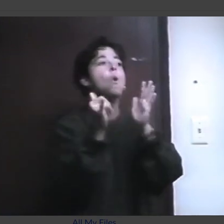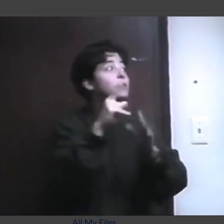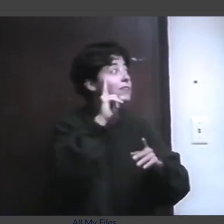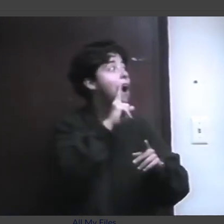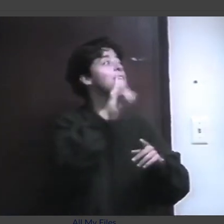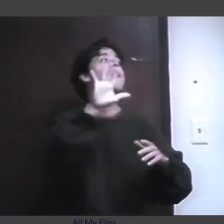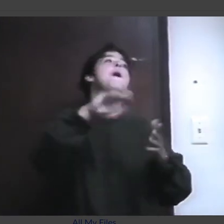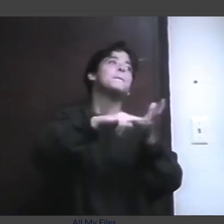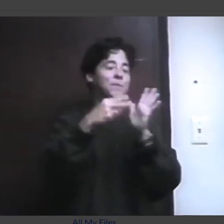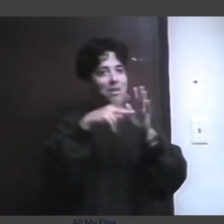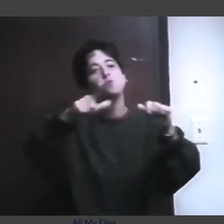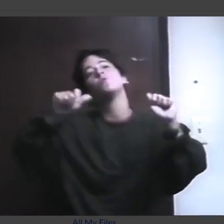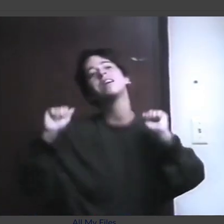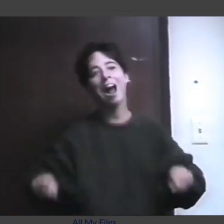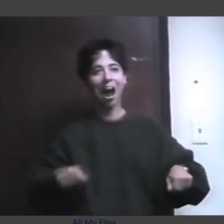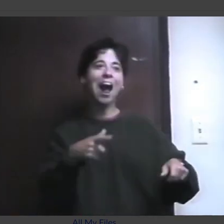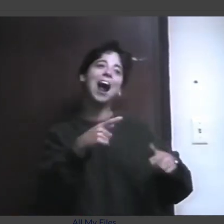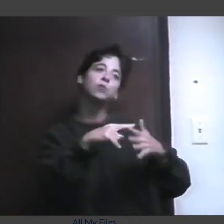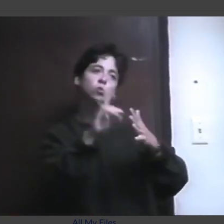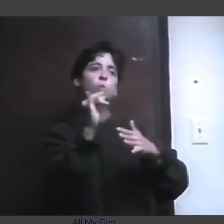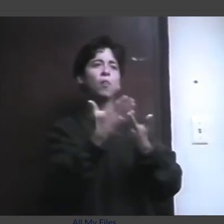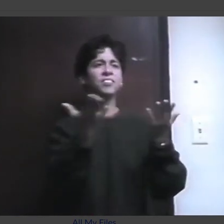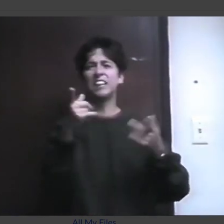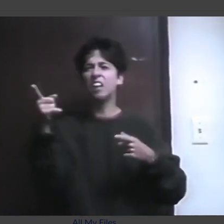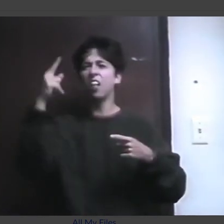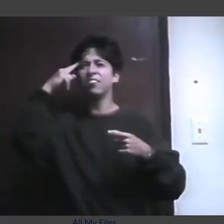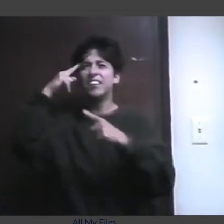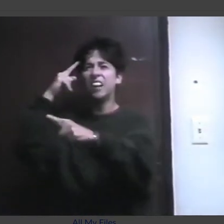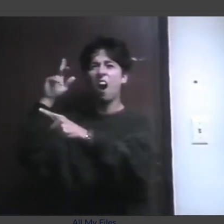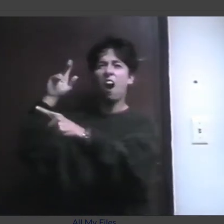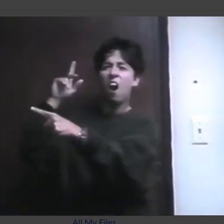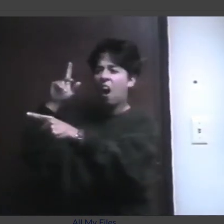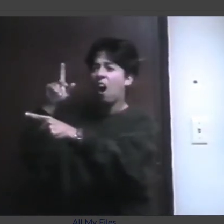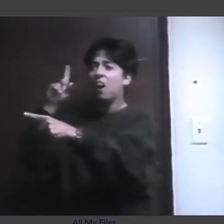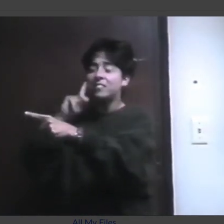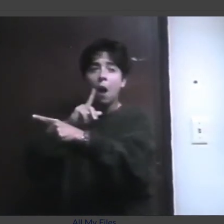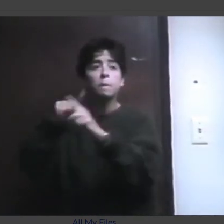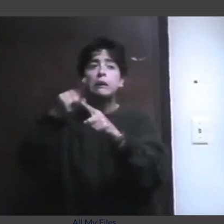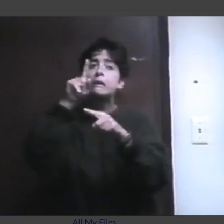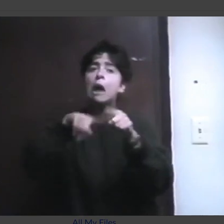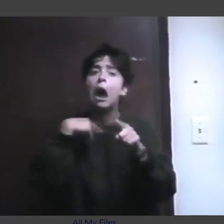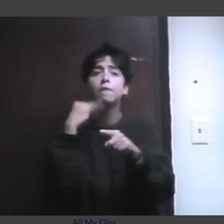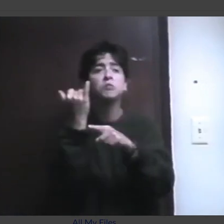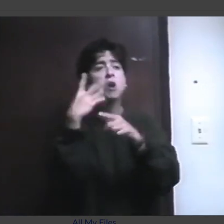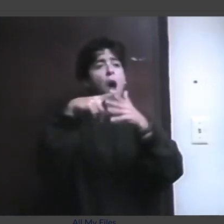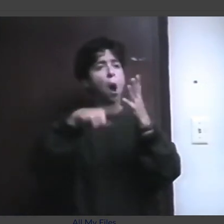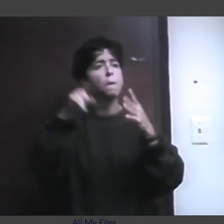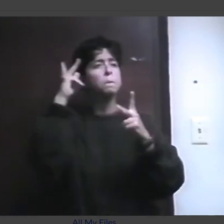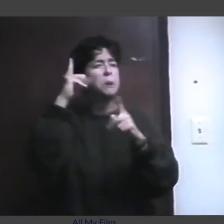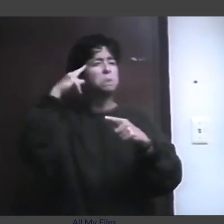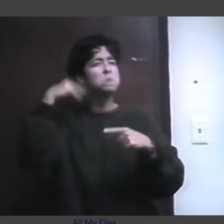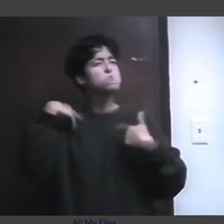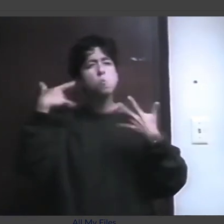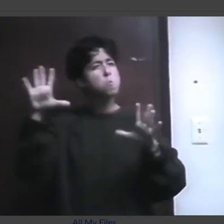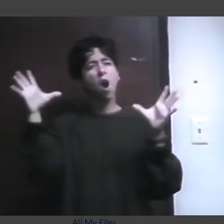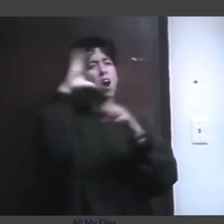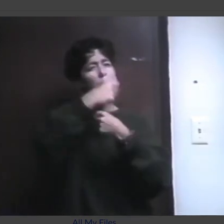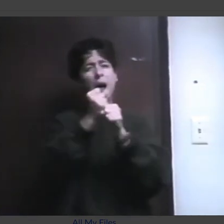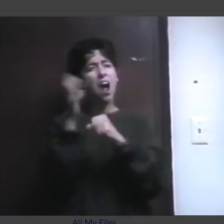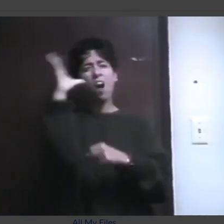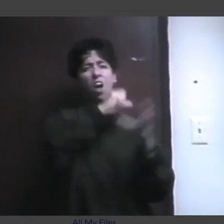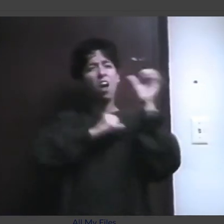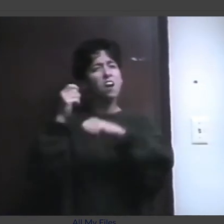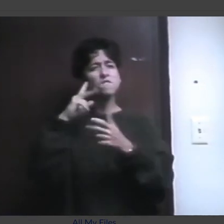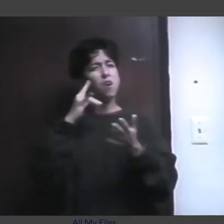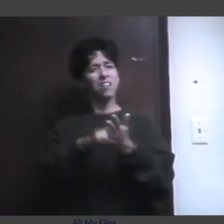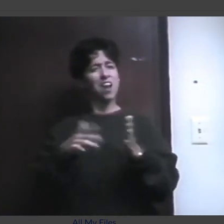shocked, put their money away, and started to applaud. I was so angry. I started telling myself, "I'm better than that. I don't